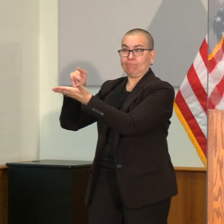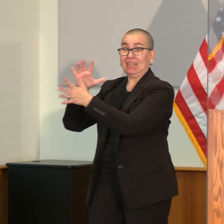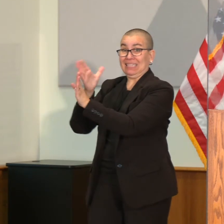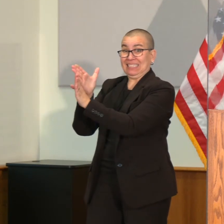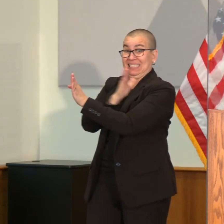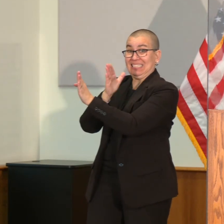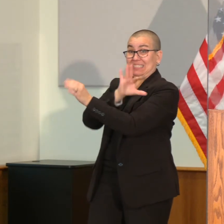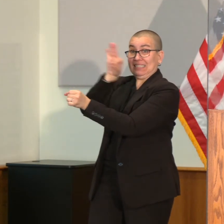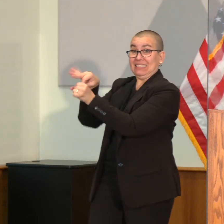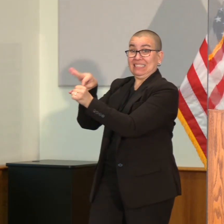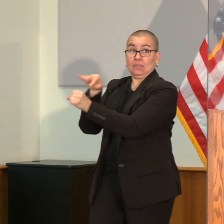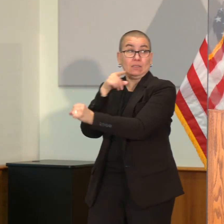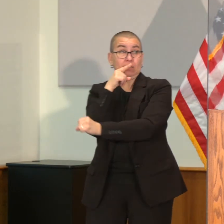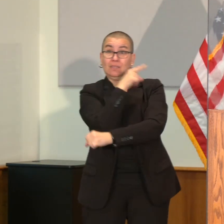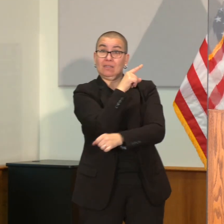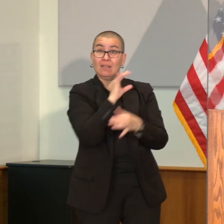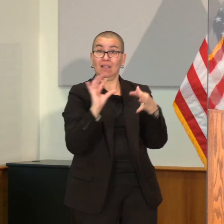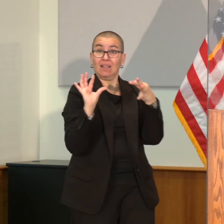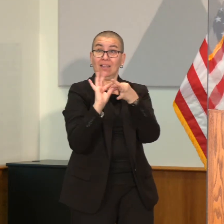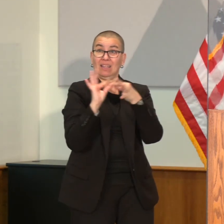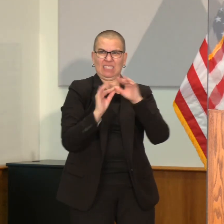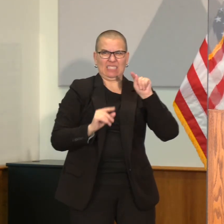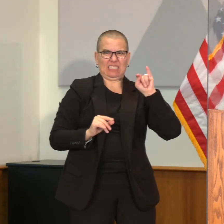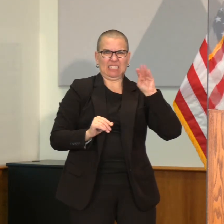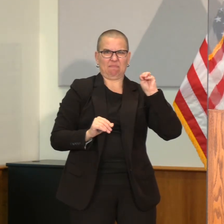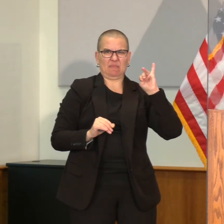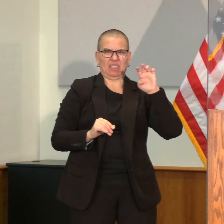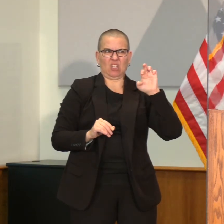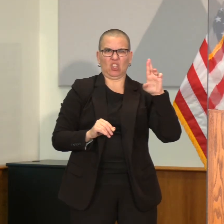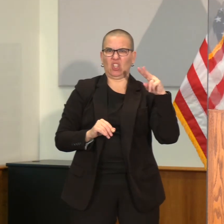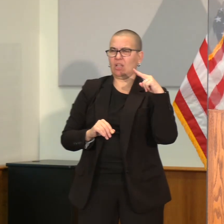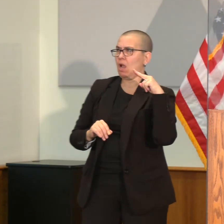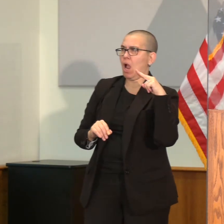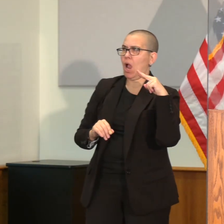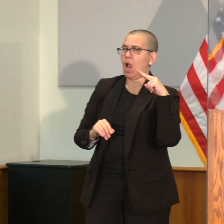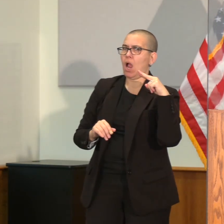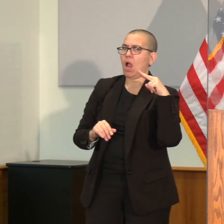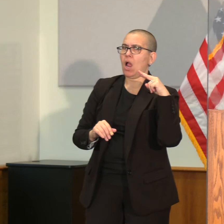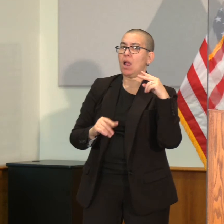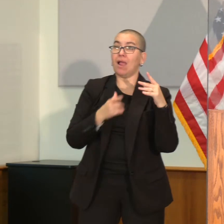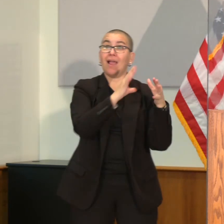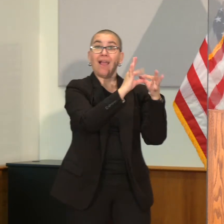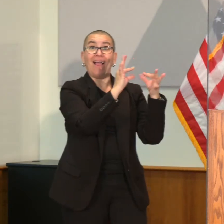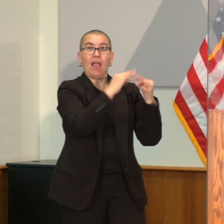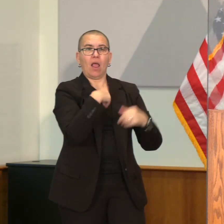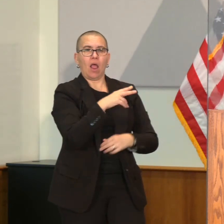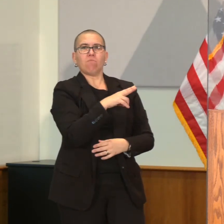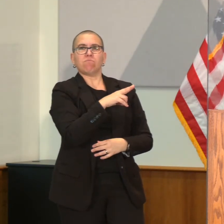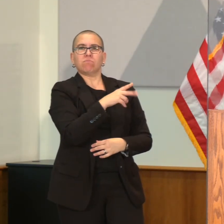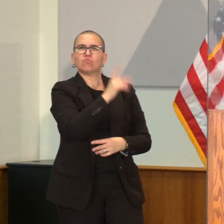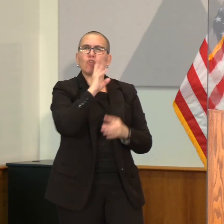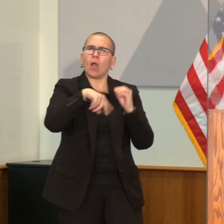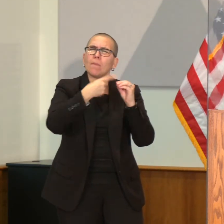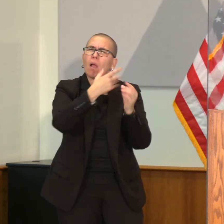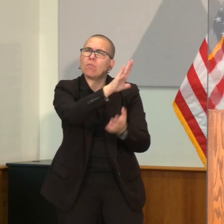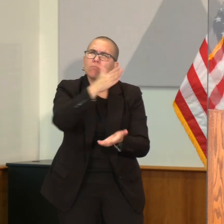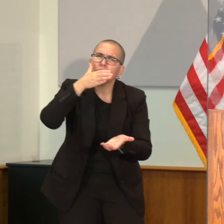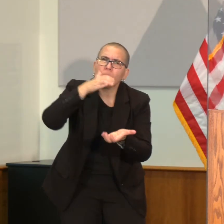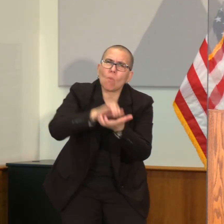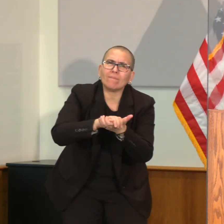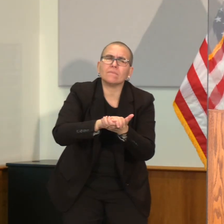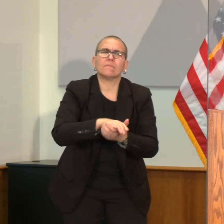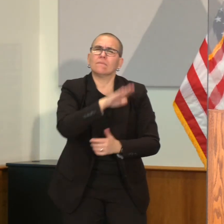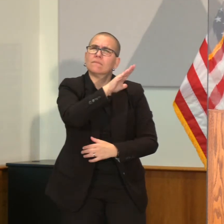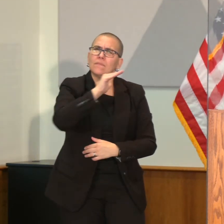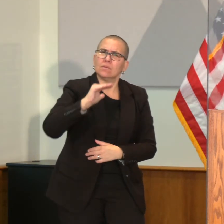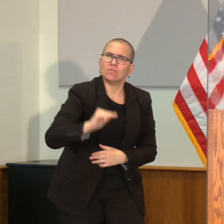his comments really touched me. He told a story, and he referenced his wife and his child. And after